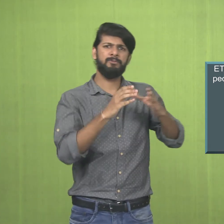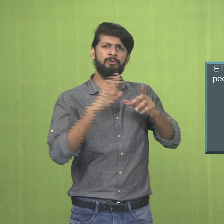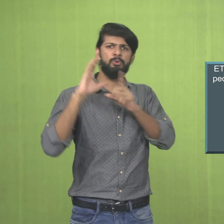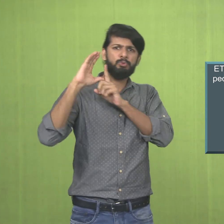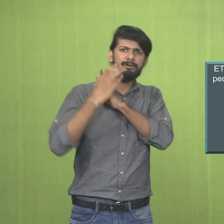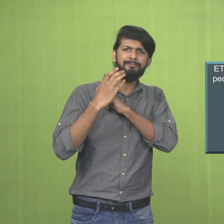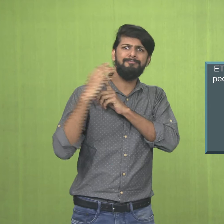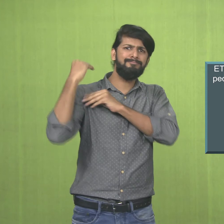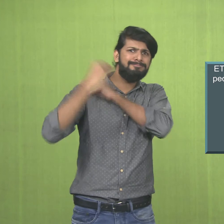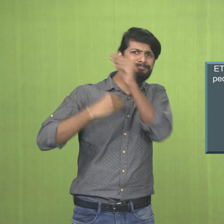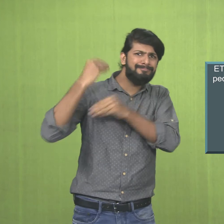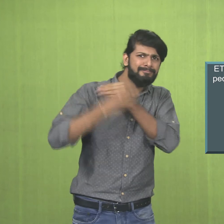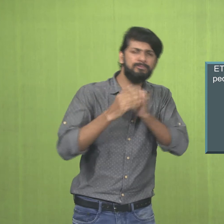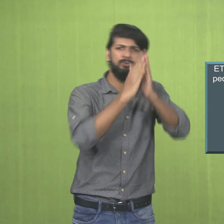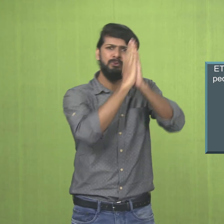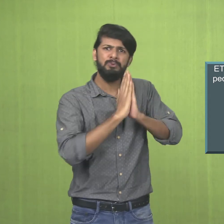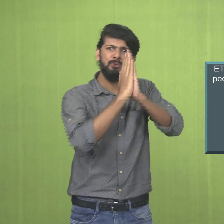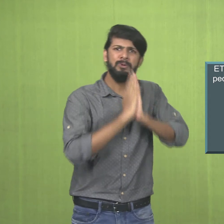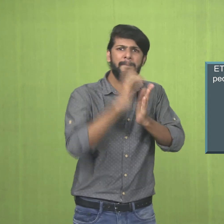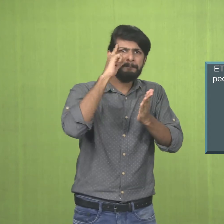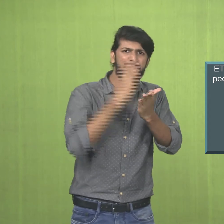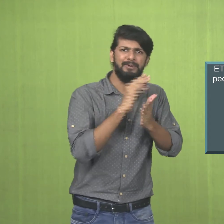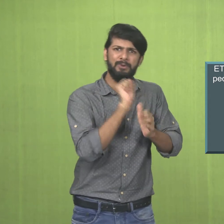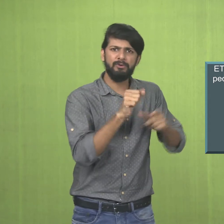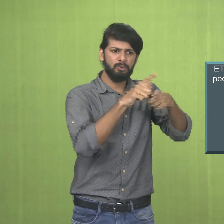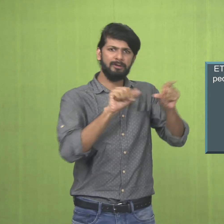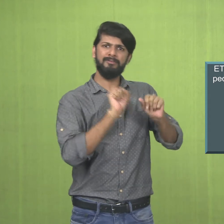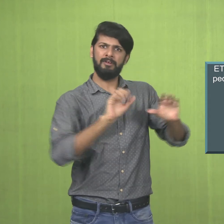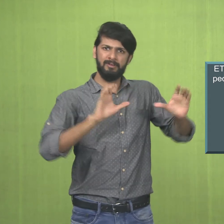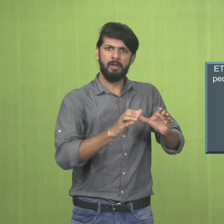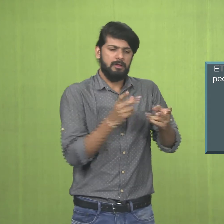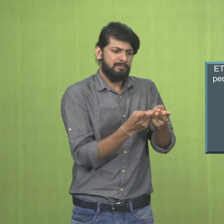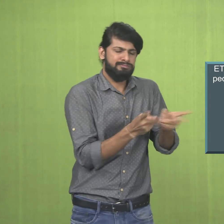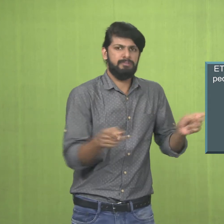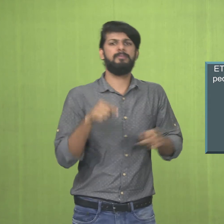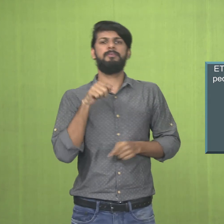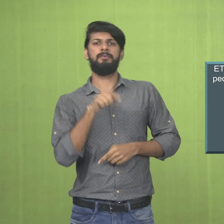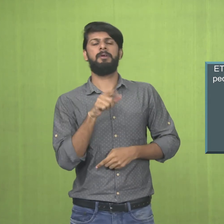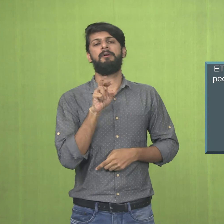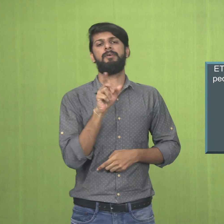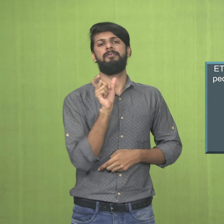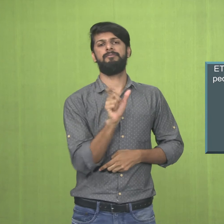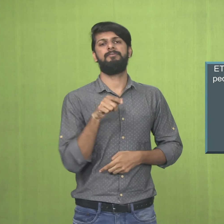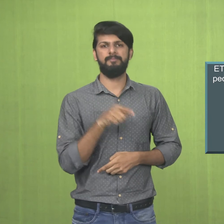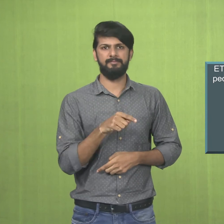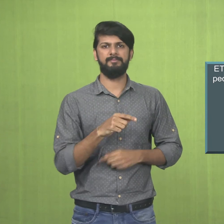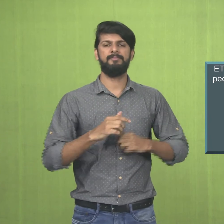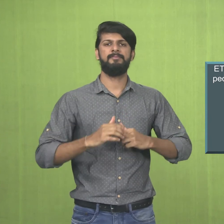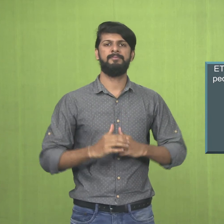For example, the black community have their own culture, their own religion, their own language. So that is